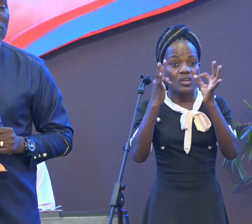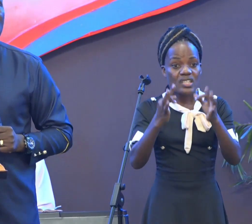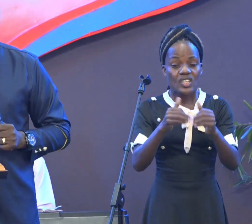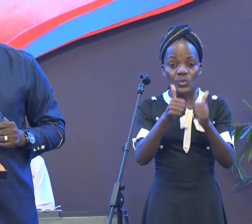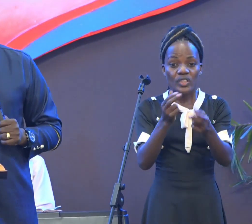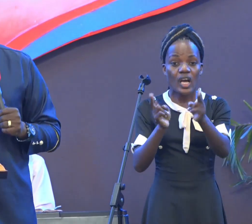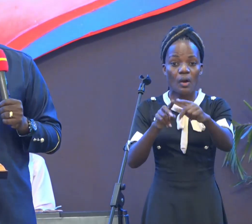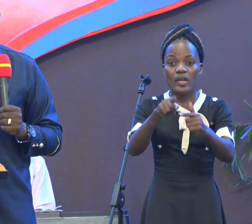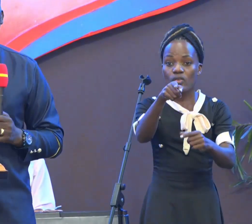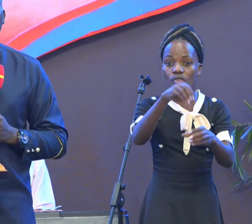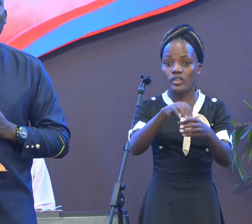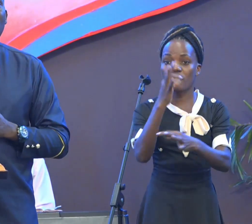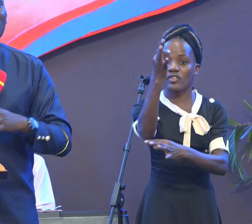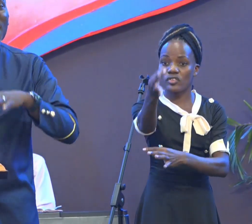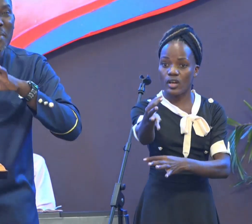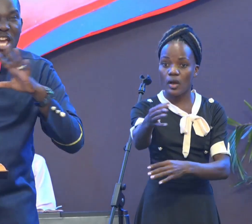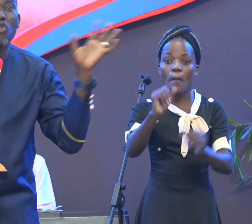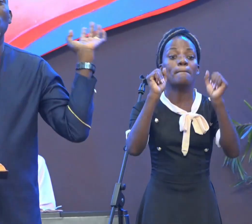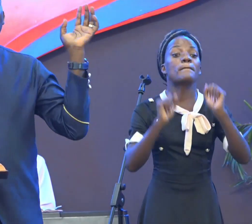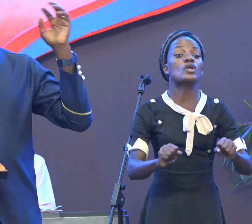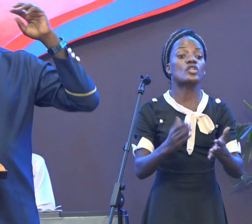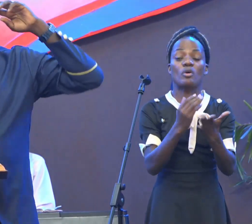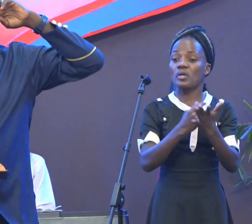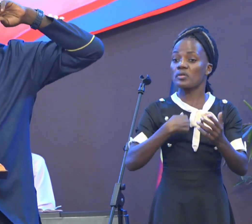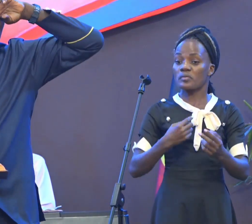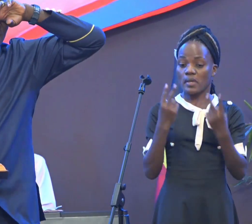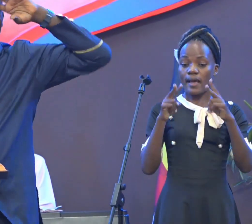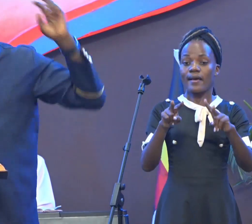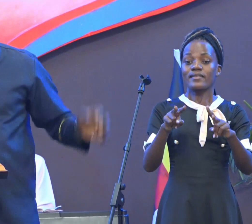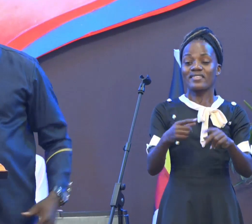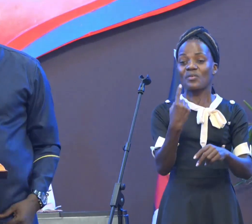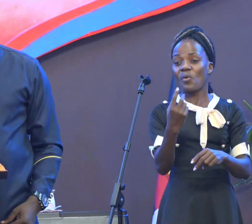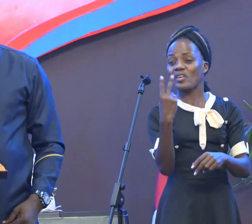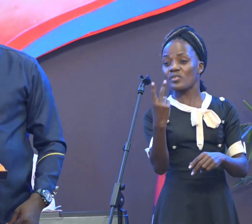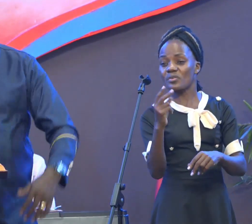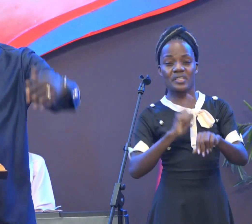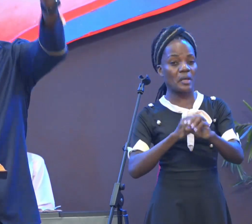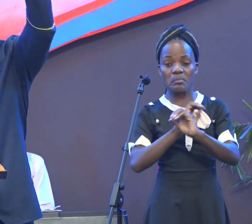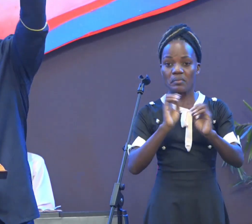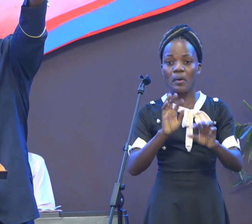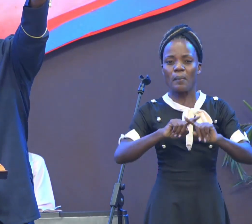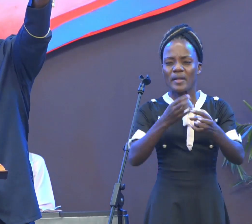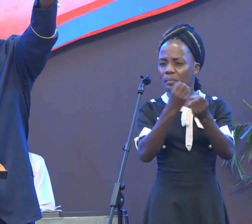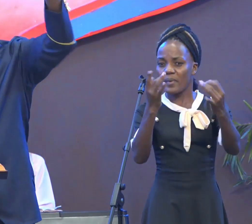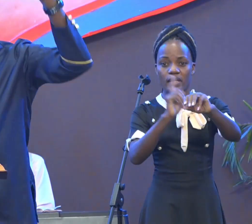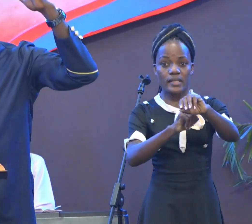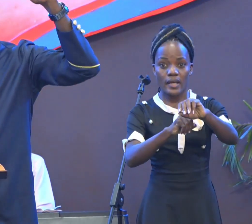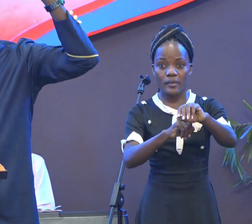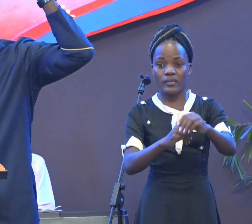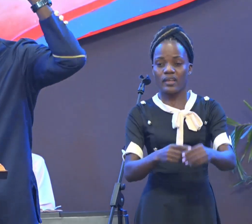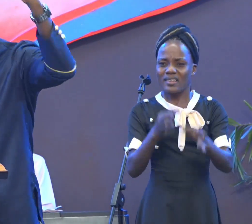to happen to you. It is possible. I've seen it. Not one, not two. It has